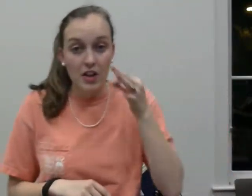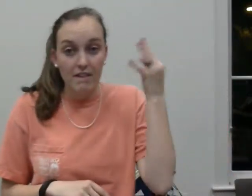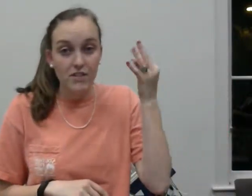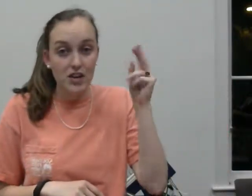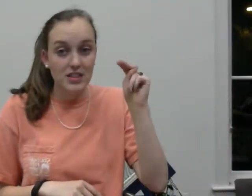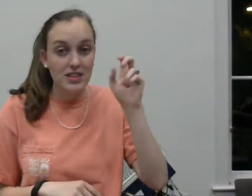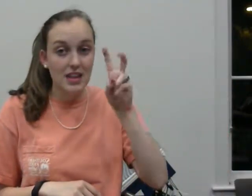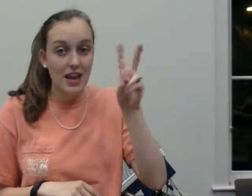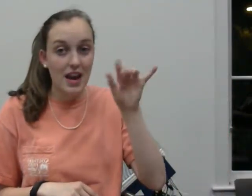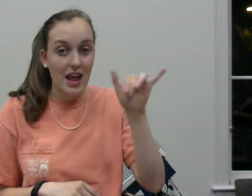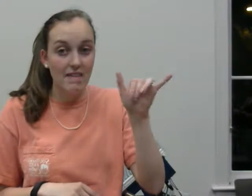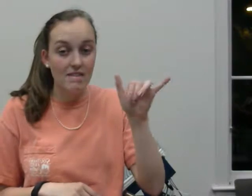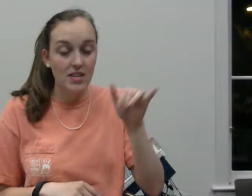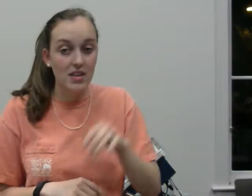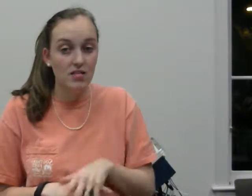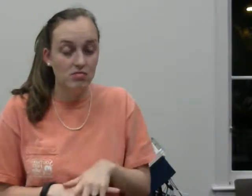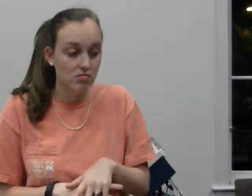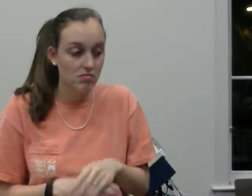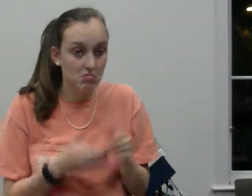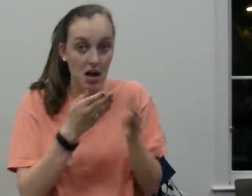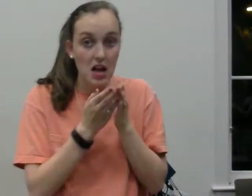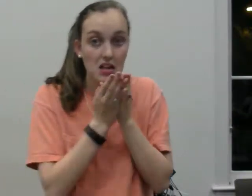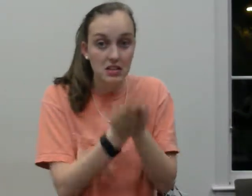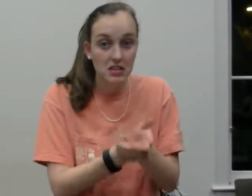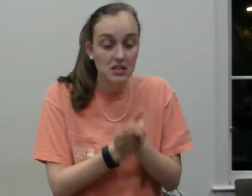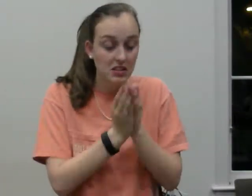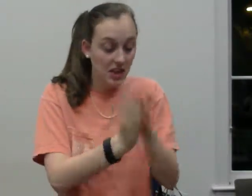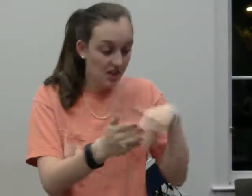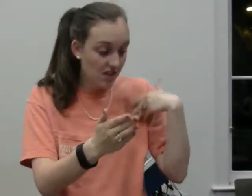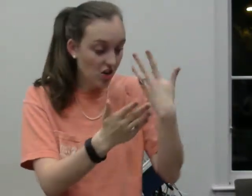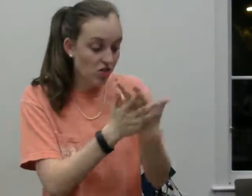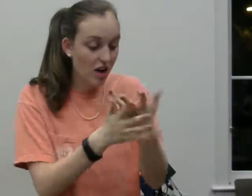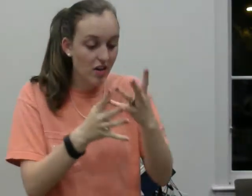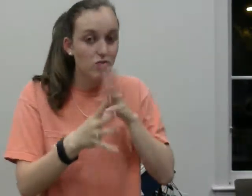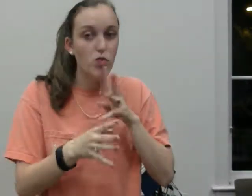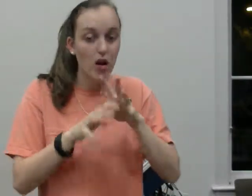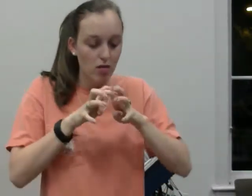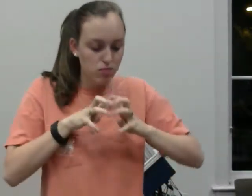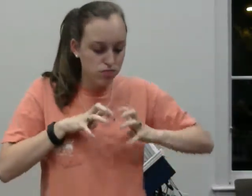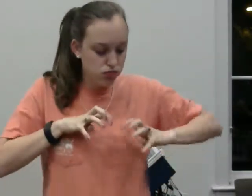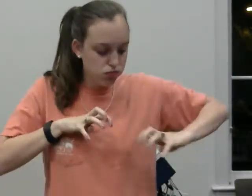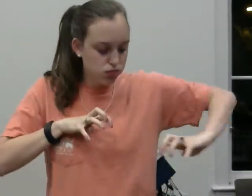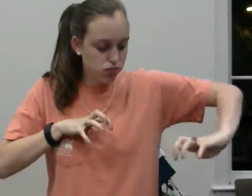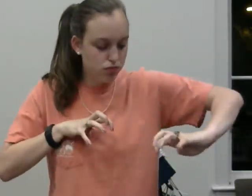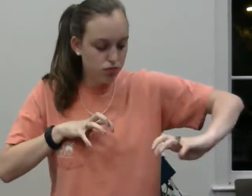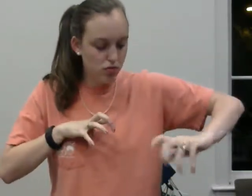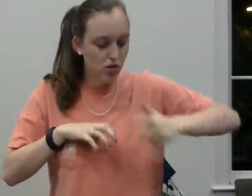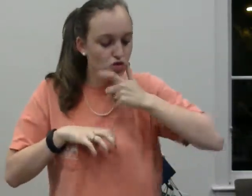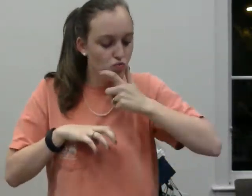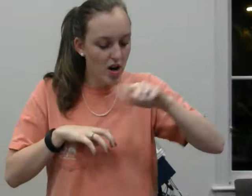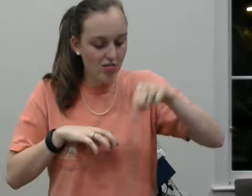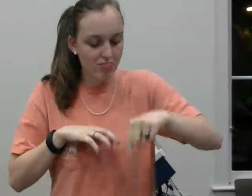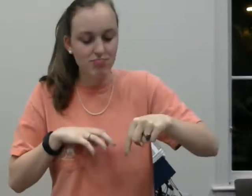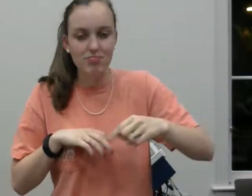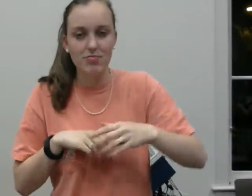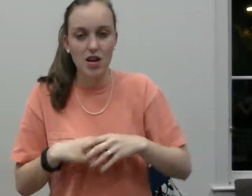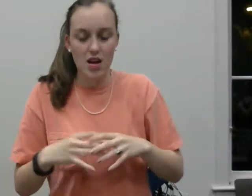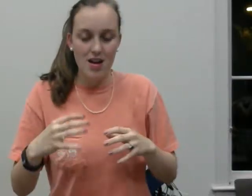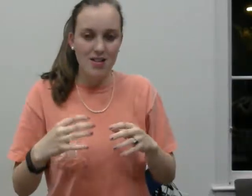on the seaside, and then the French troops come down from here, American troops come in here as well,